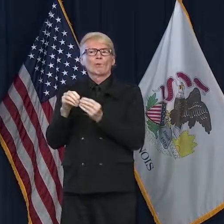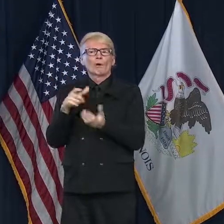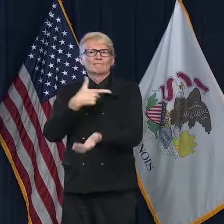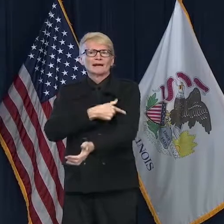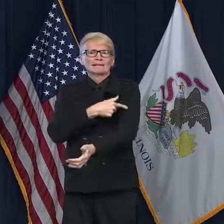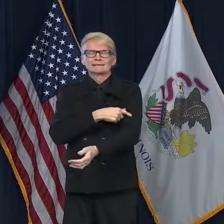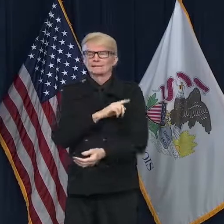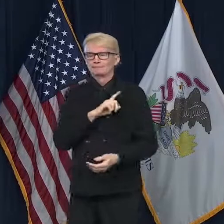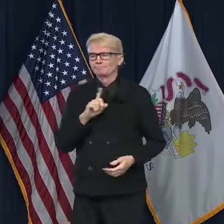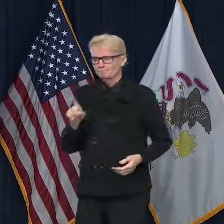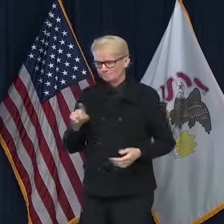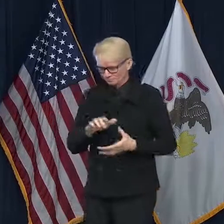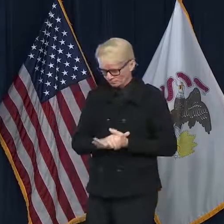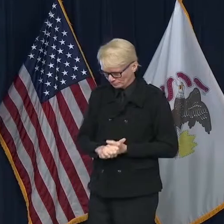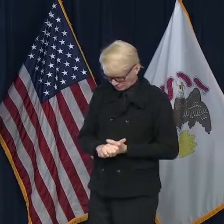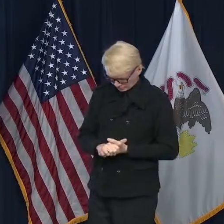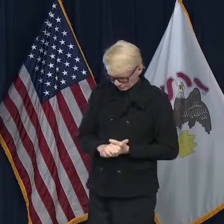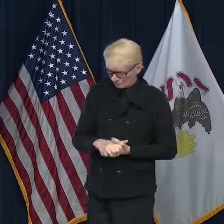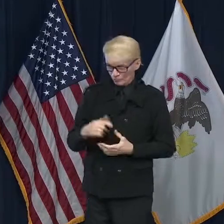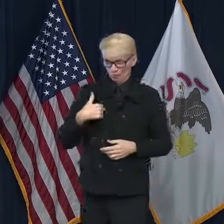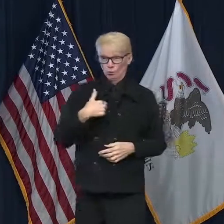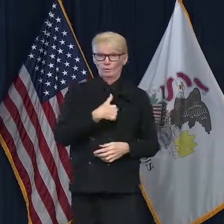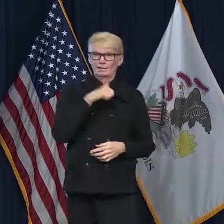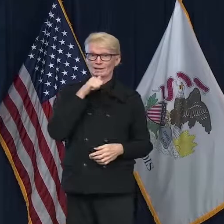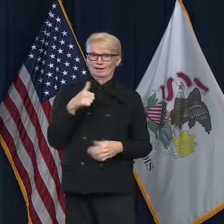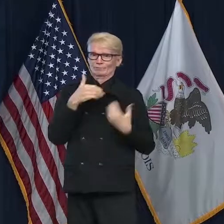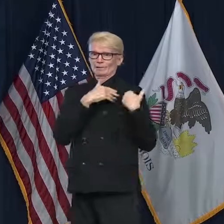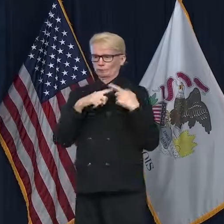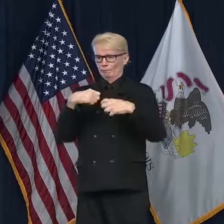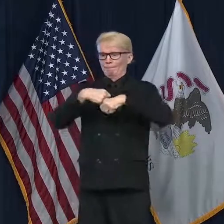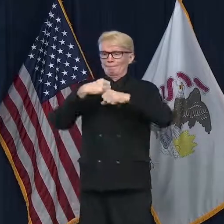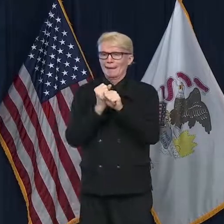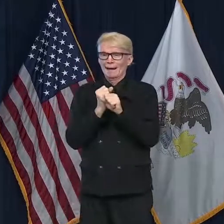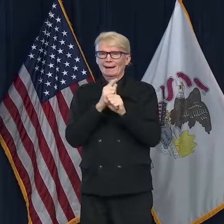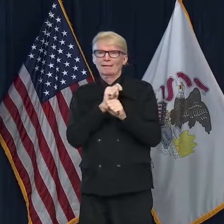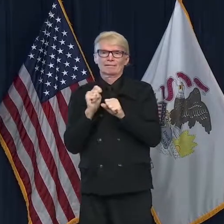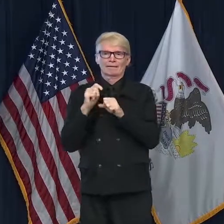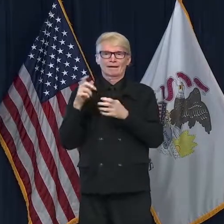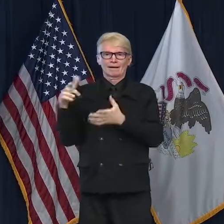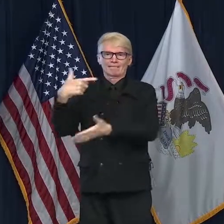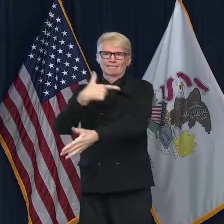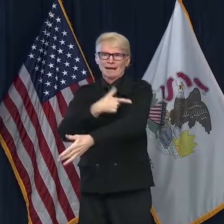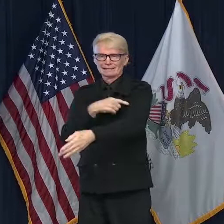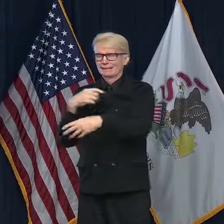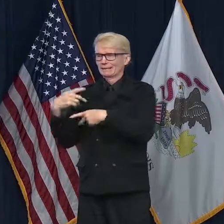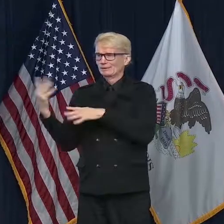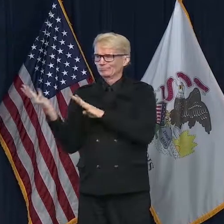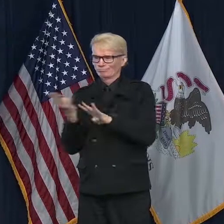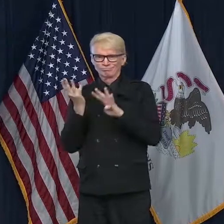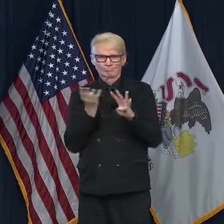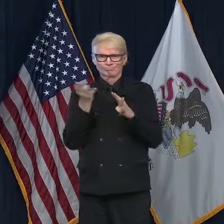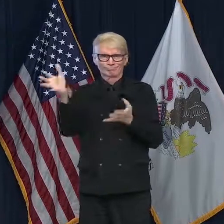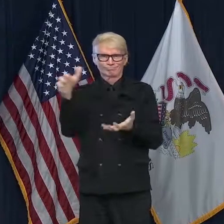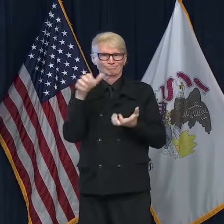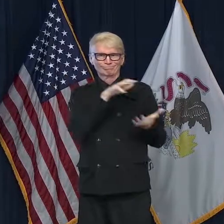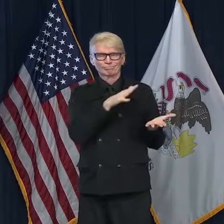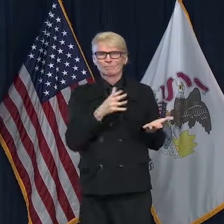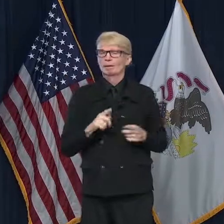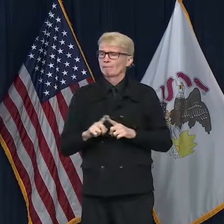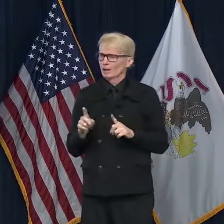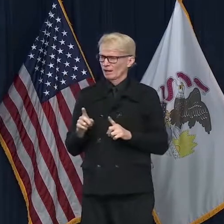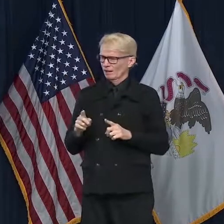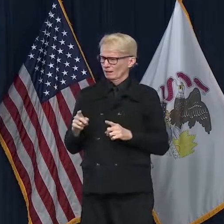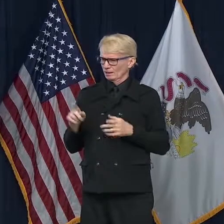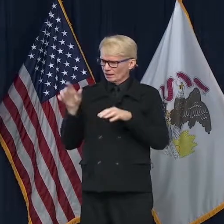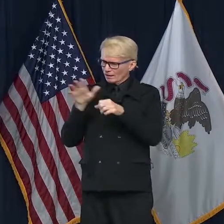We're not making the vaccine, so I don't have control on when we'll send more. I'm familiar with some of the vaccination sites that